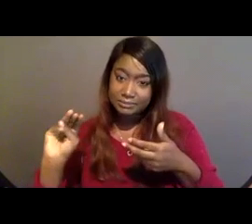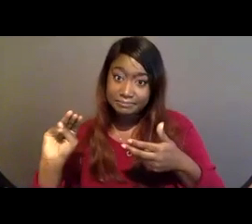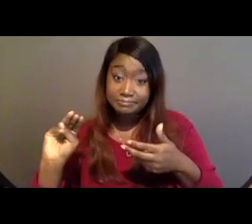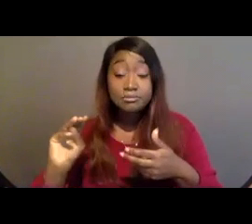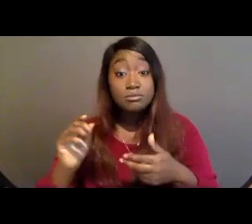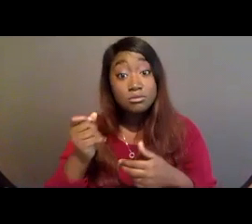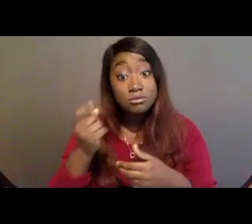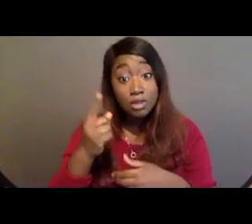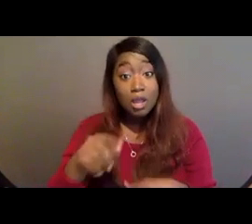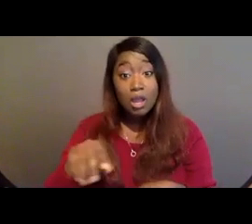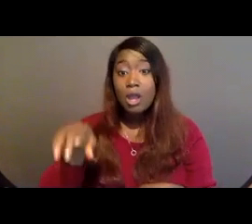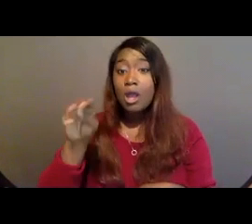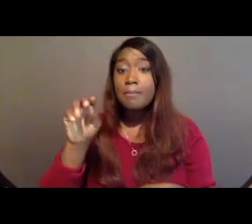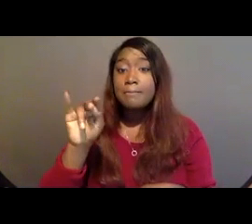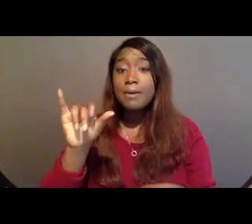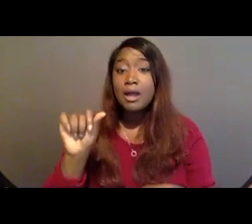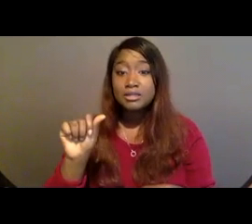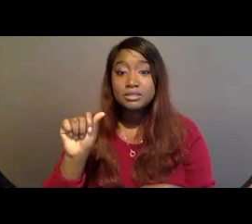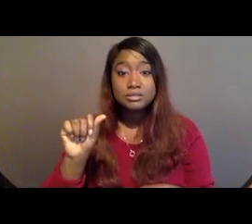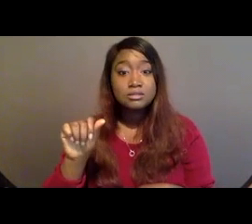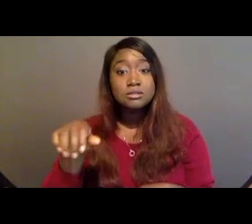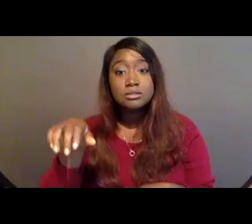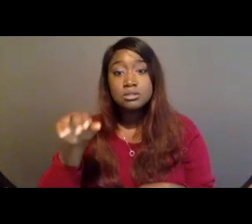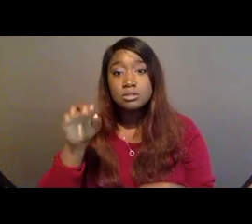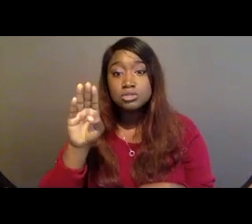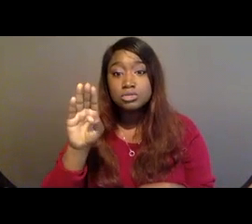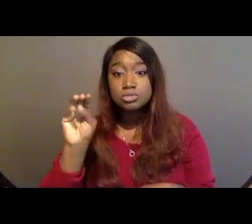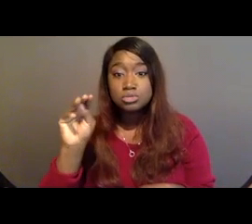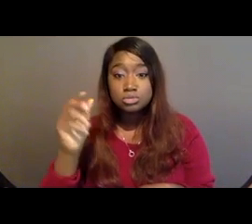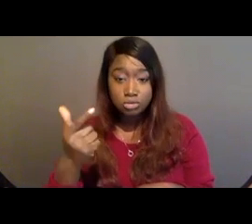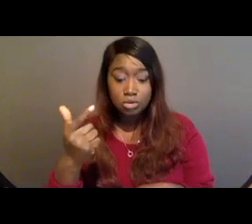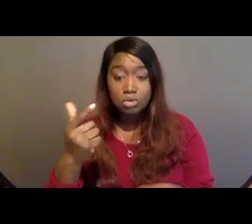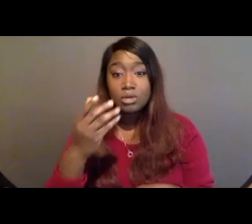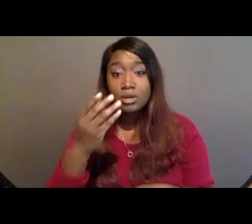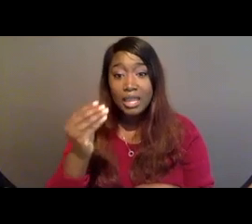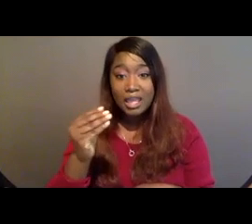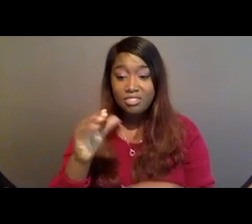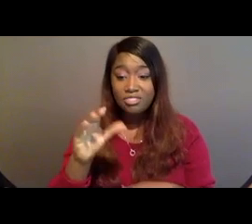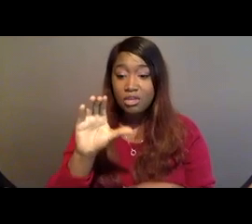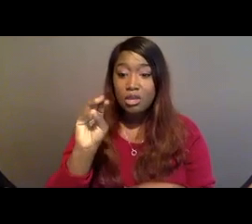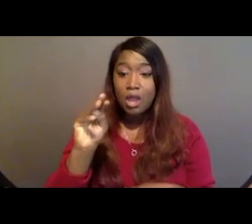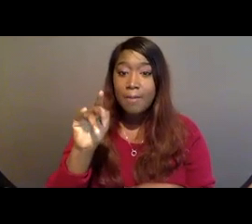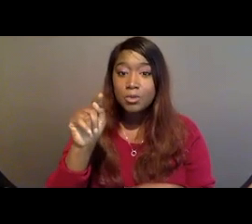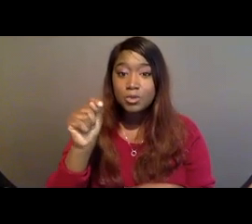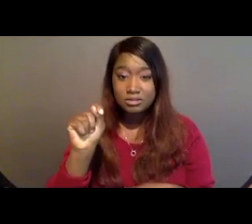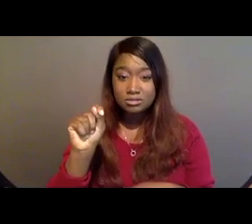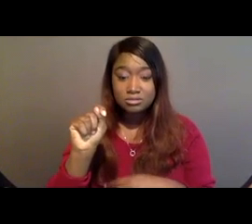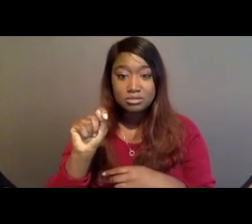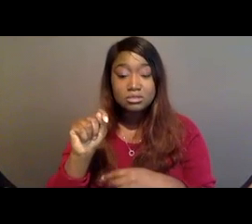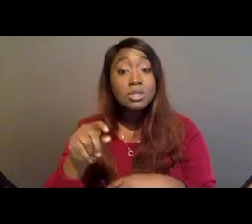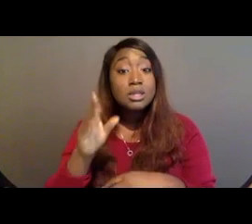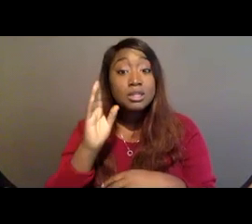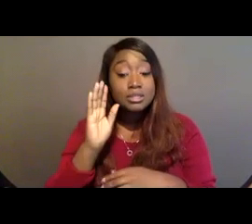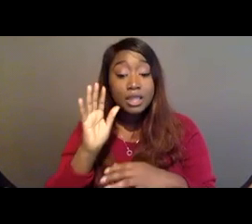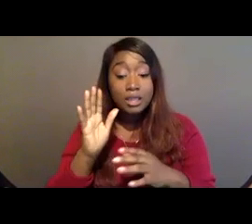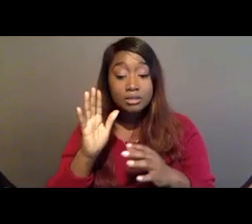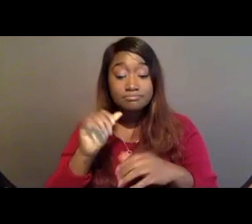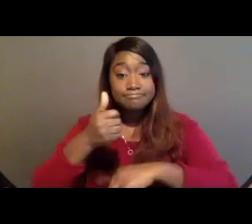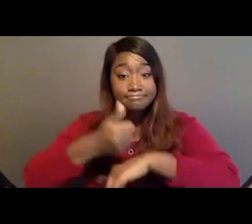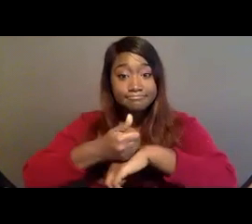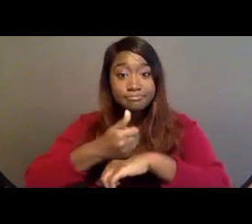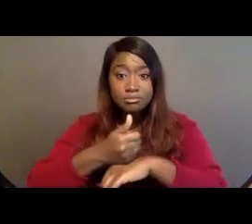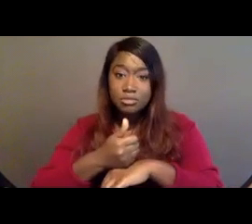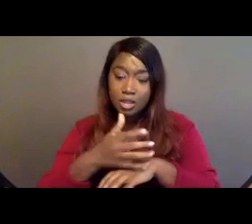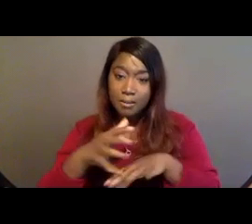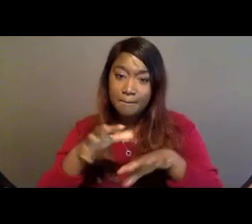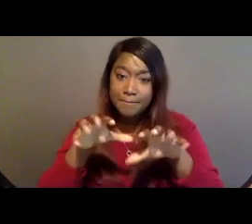the communists sort of were able to sort of establish their foothold in 1949 and